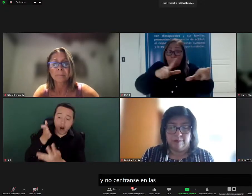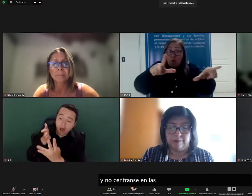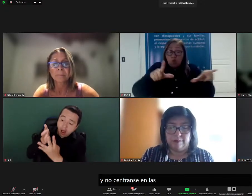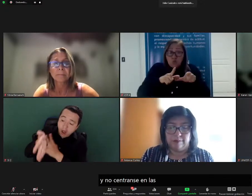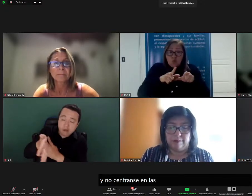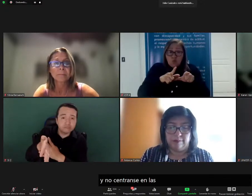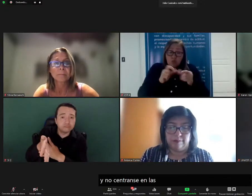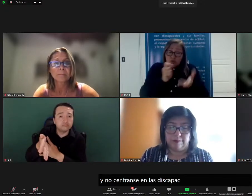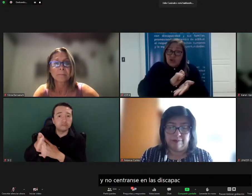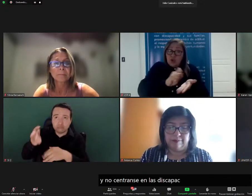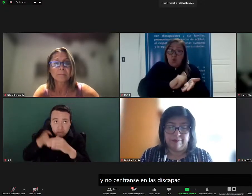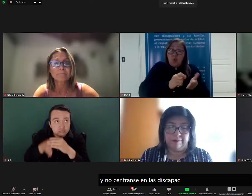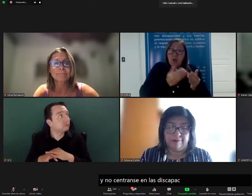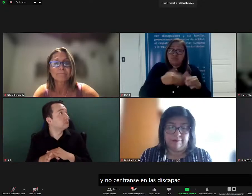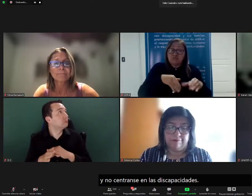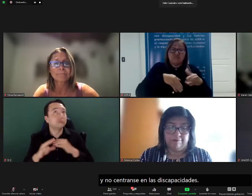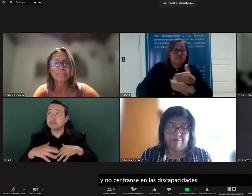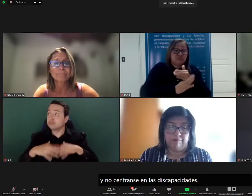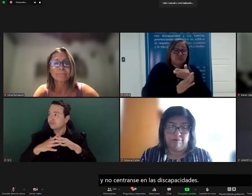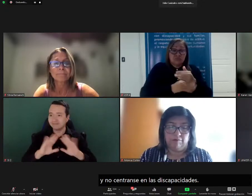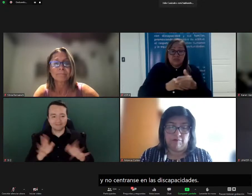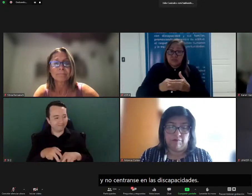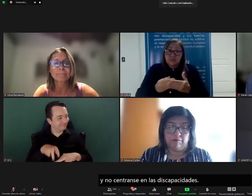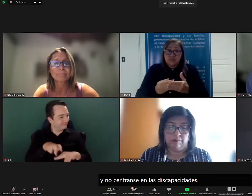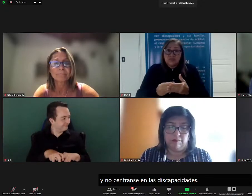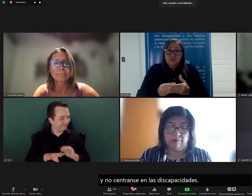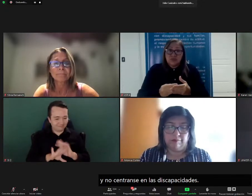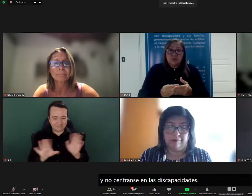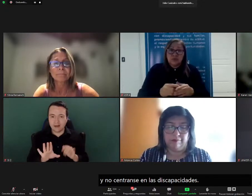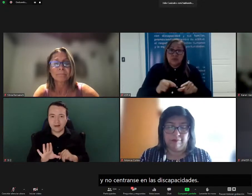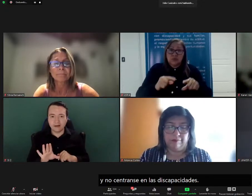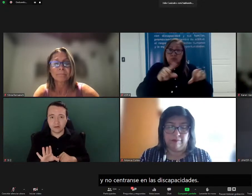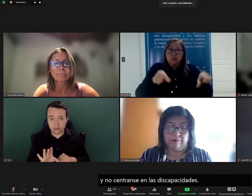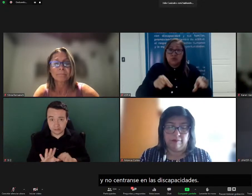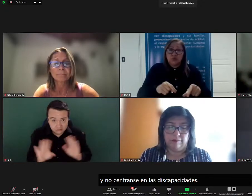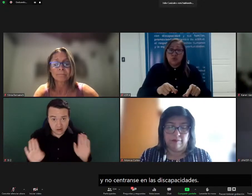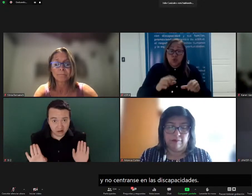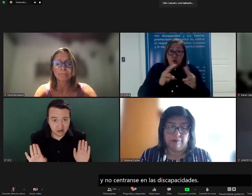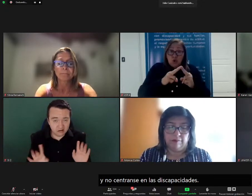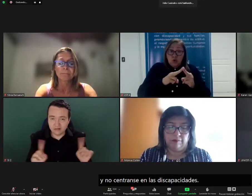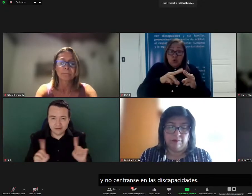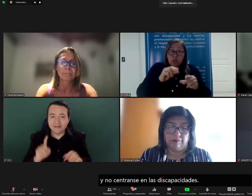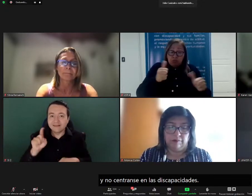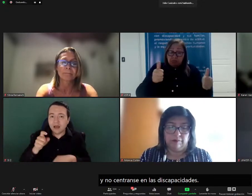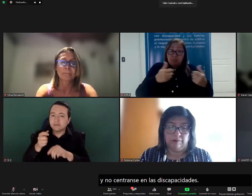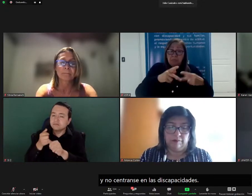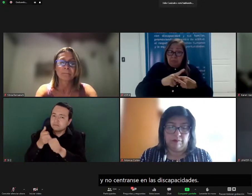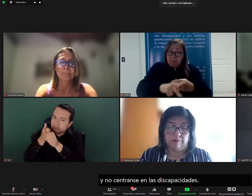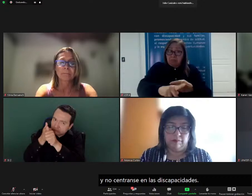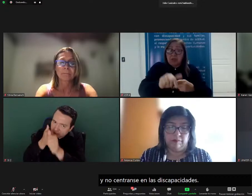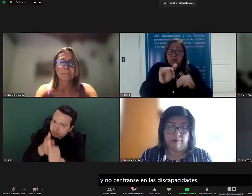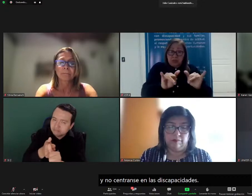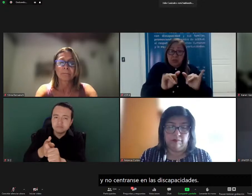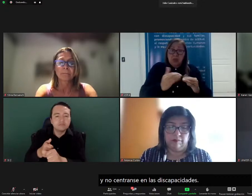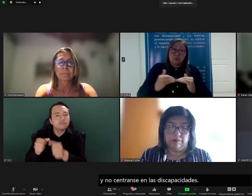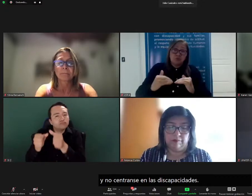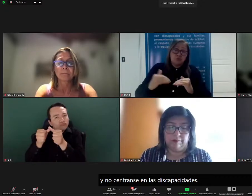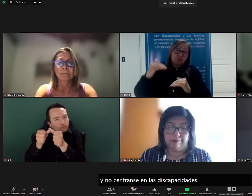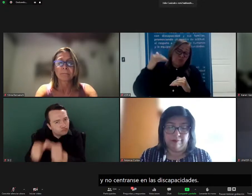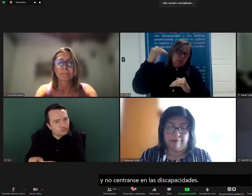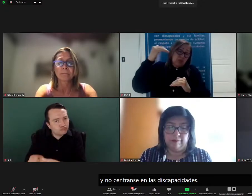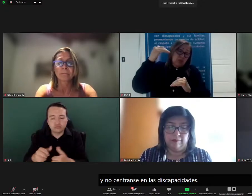access to education institutions we need to have proper follow-up